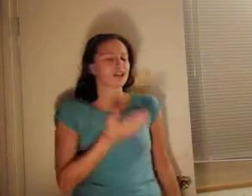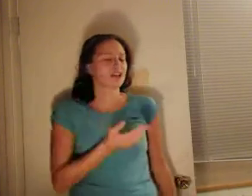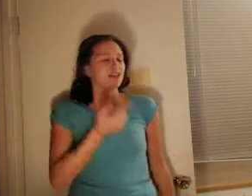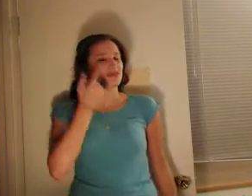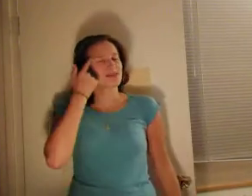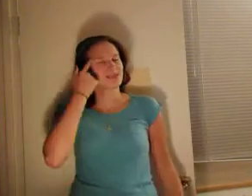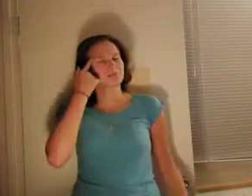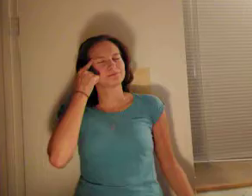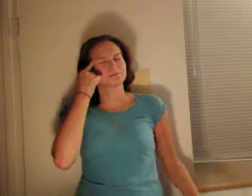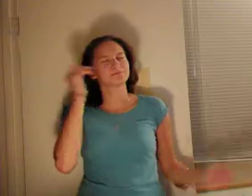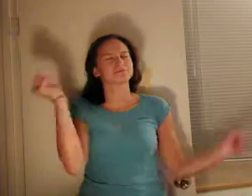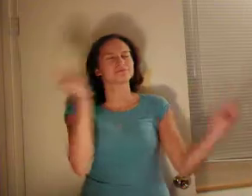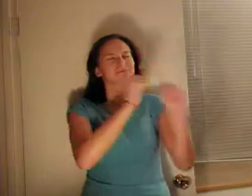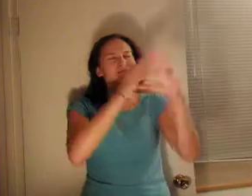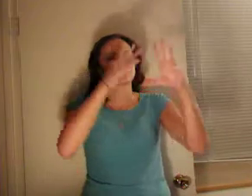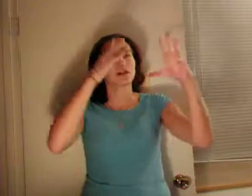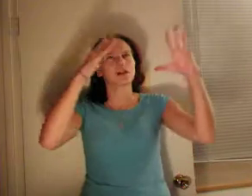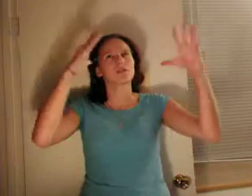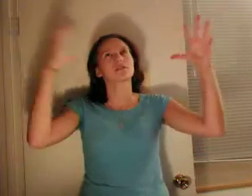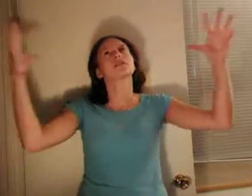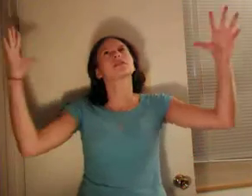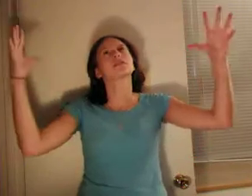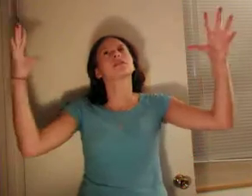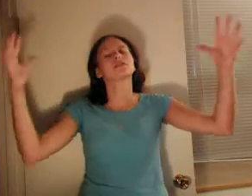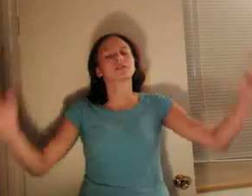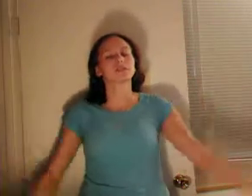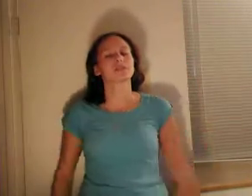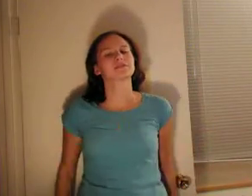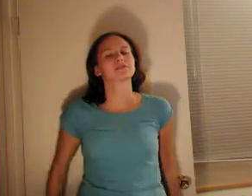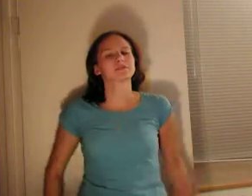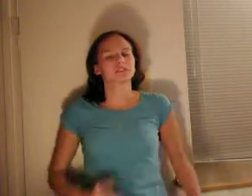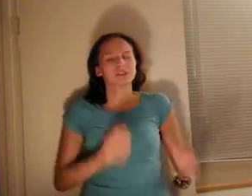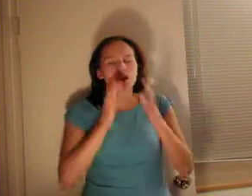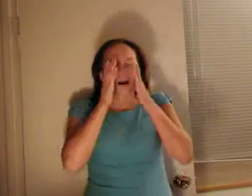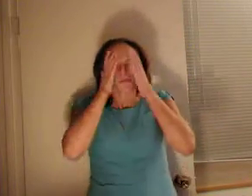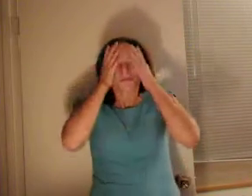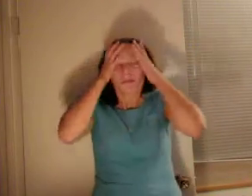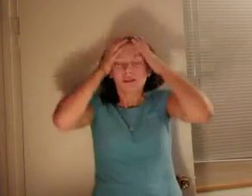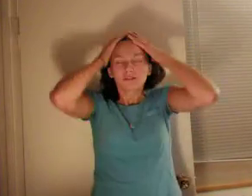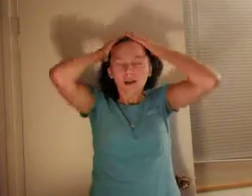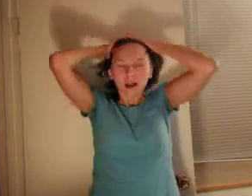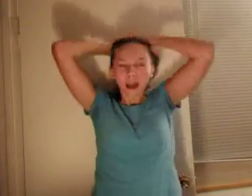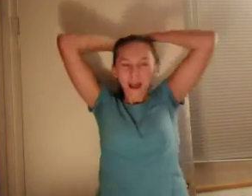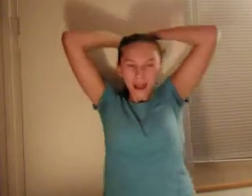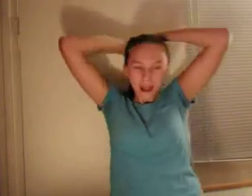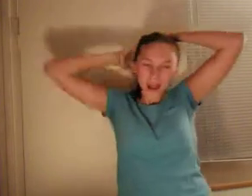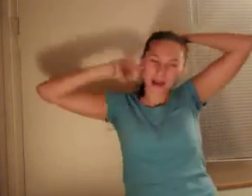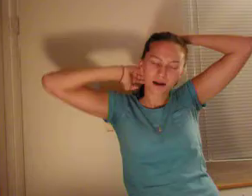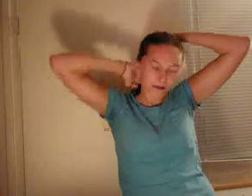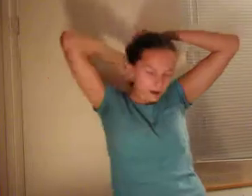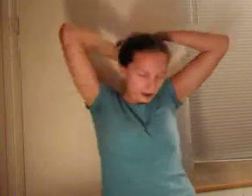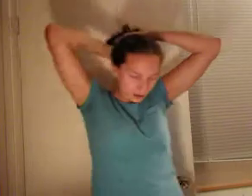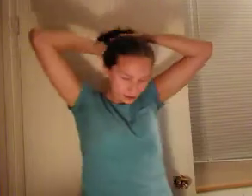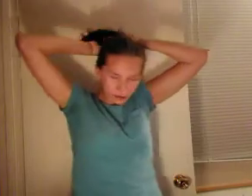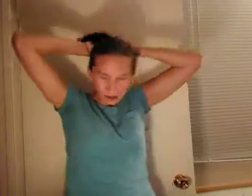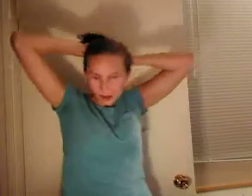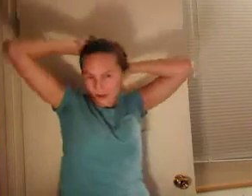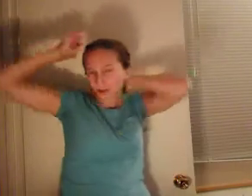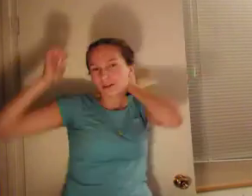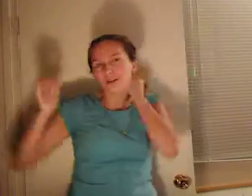thinks about her scene, holds her head back as she